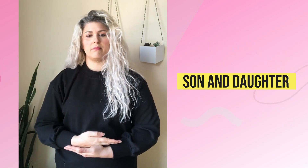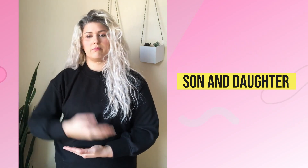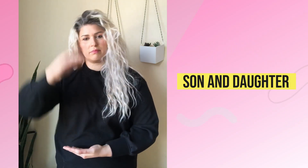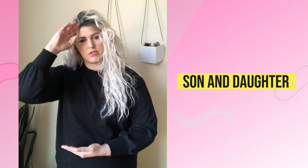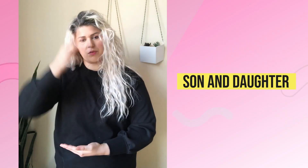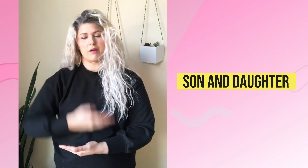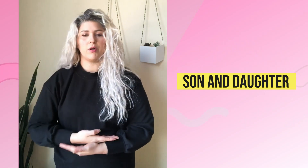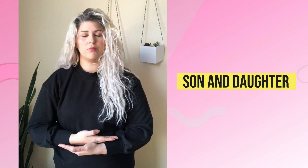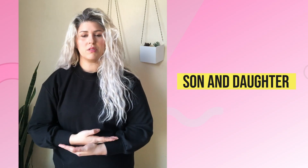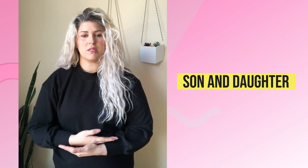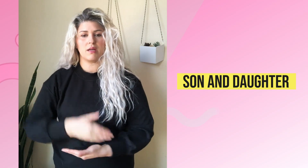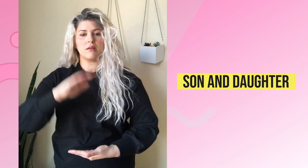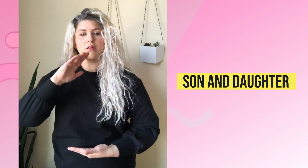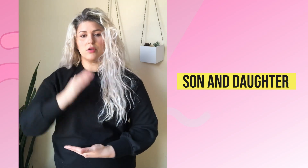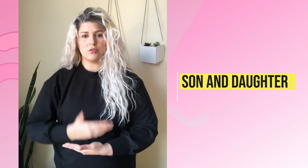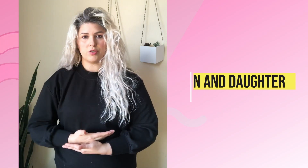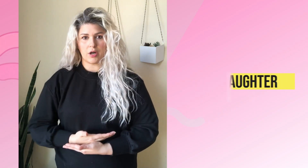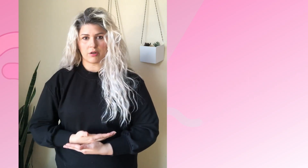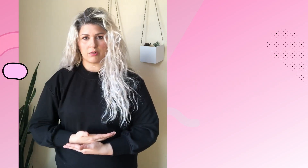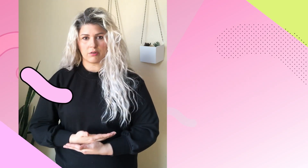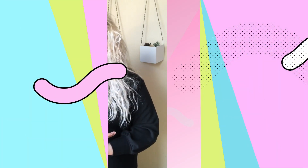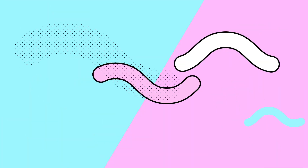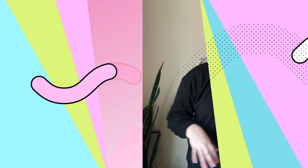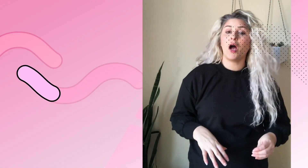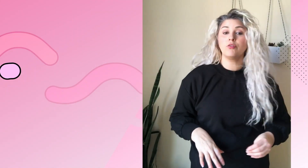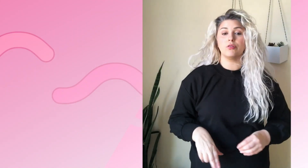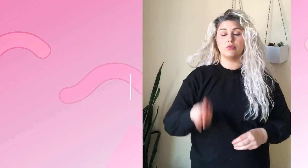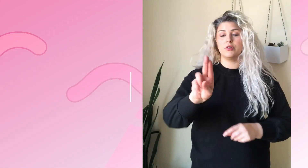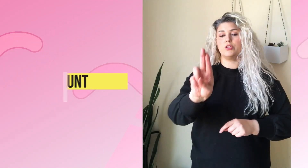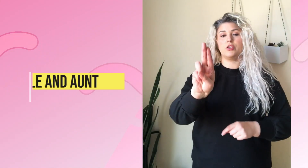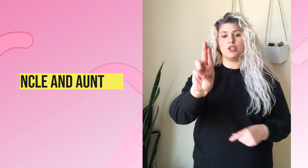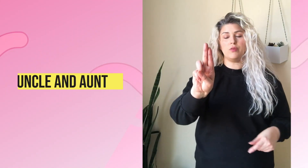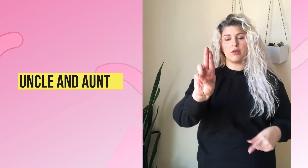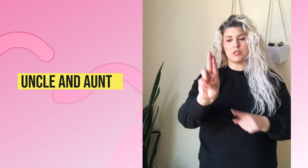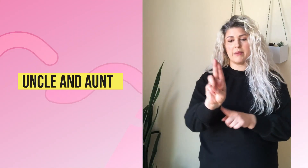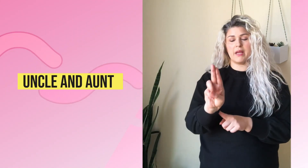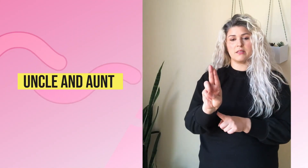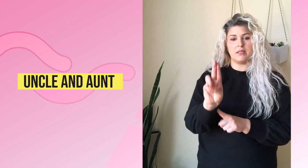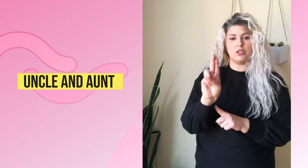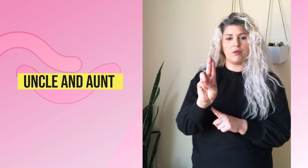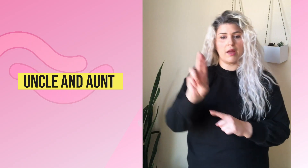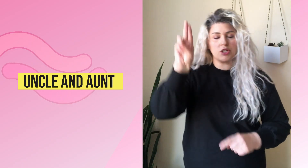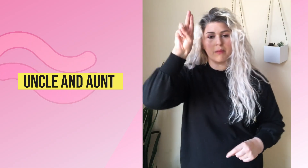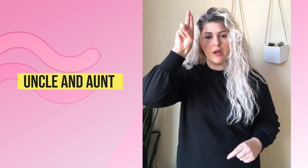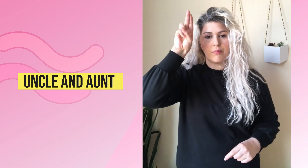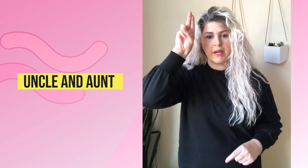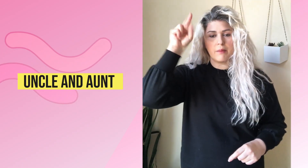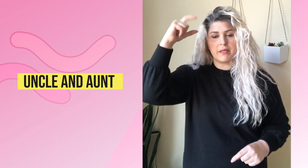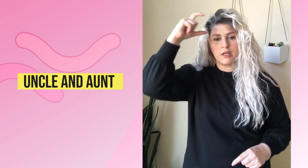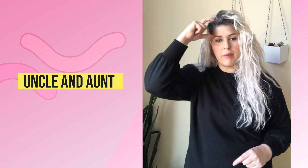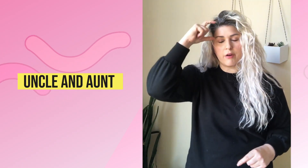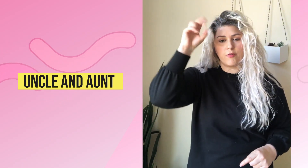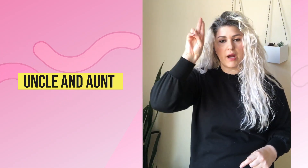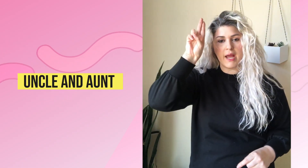kind of, just right here, boom, son, daughter. Uncle, your dominant hand is in the U hand shape. Bring